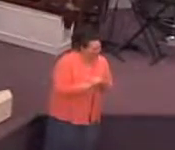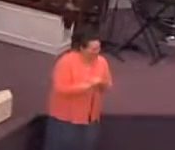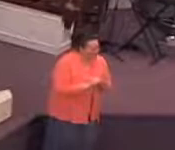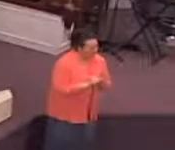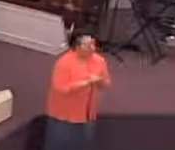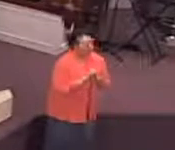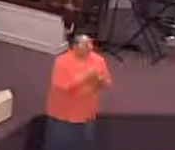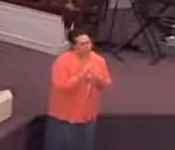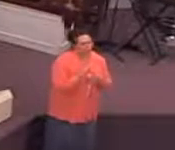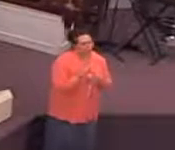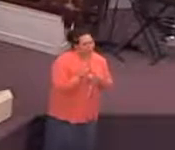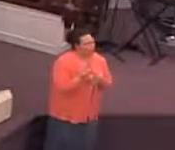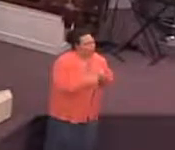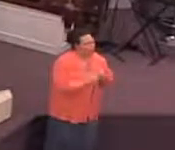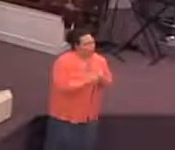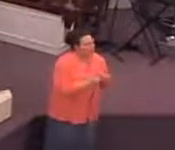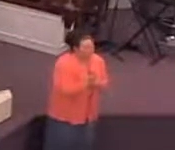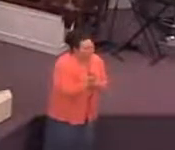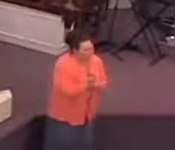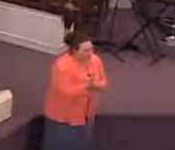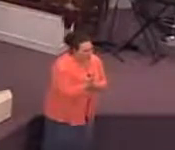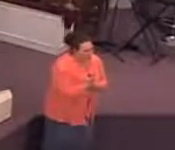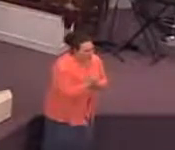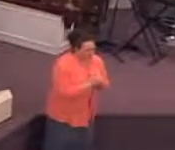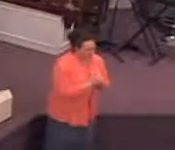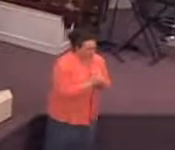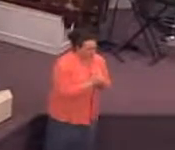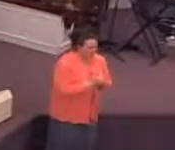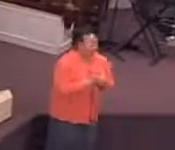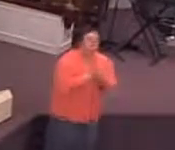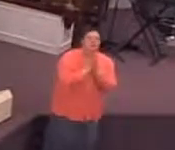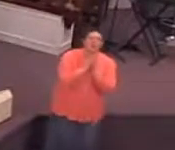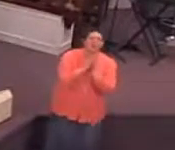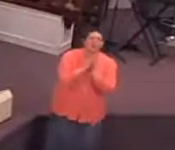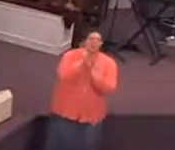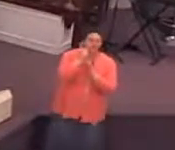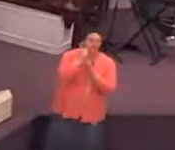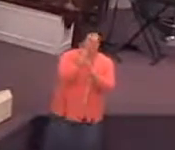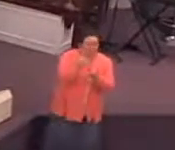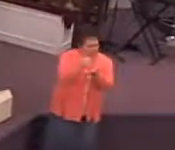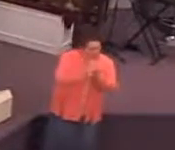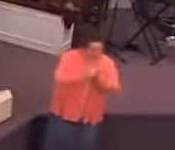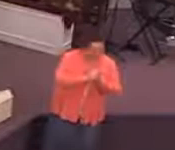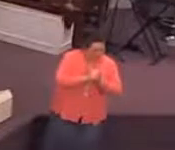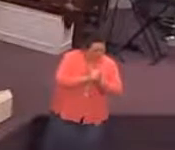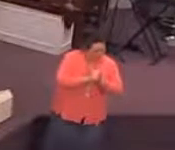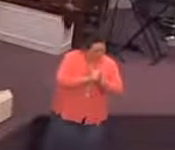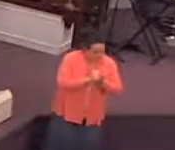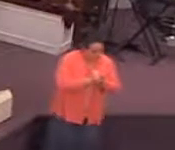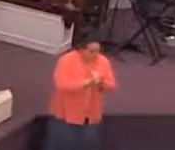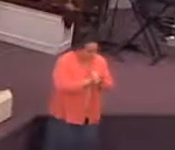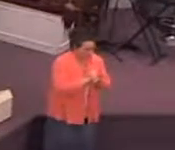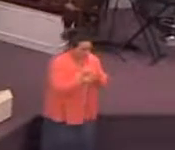respect and be willing to do whatever the Spirit bids us to do. I think it's worthy if I go over these 10 things one more